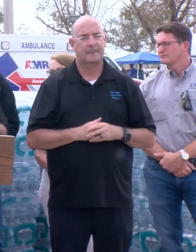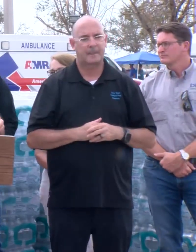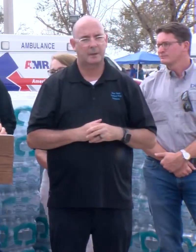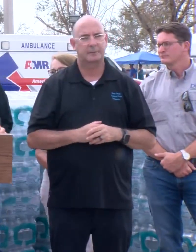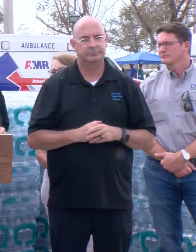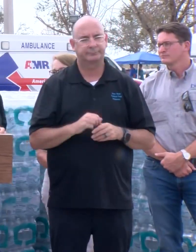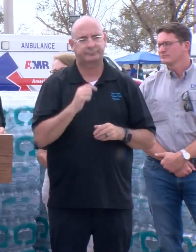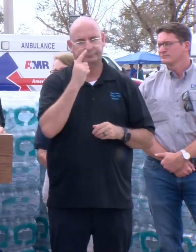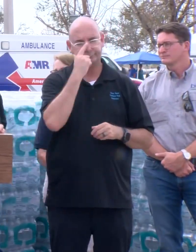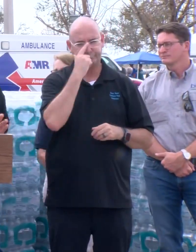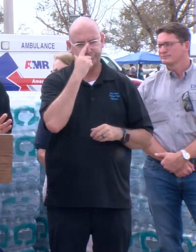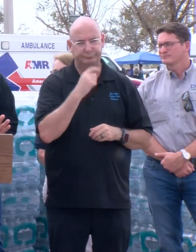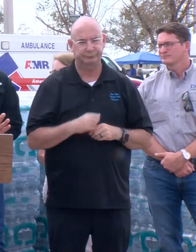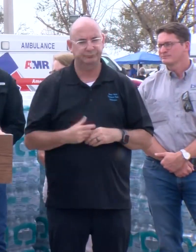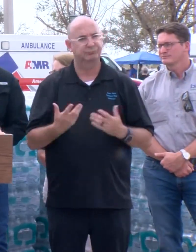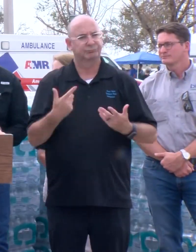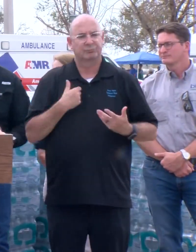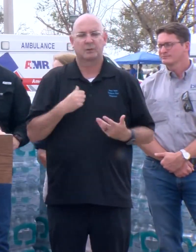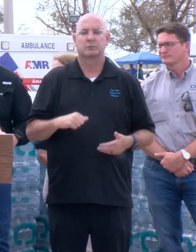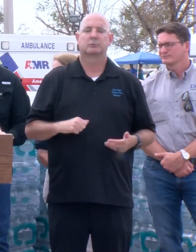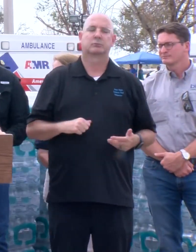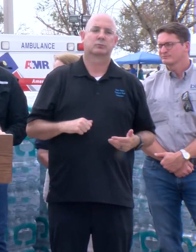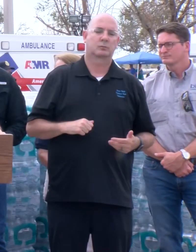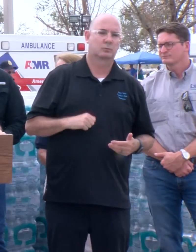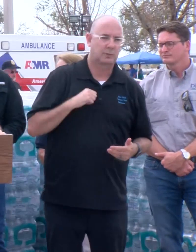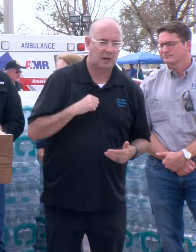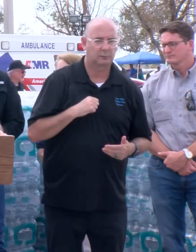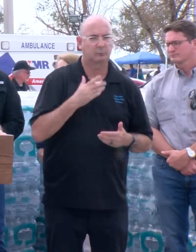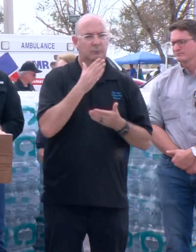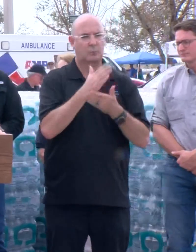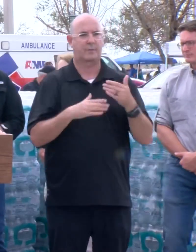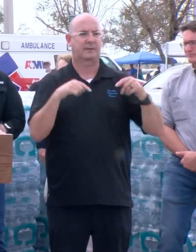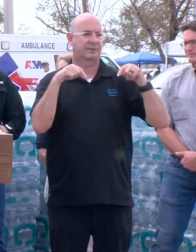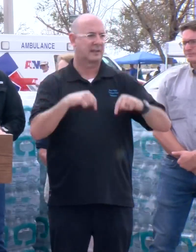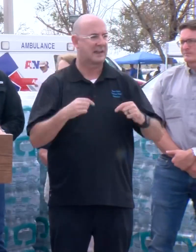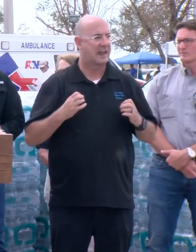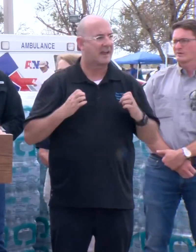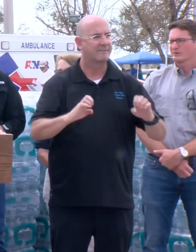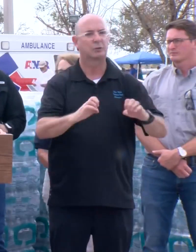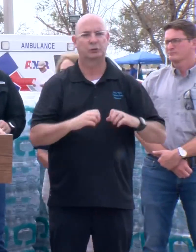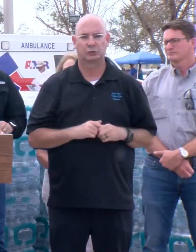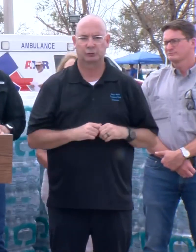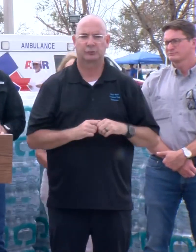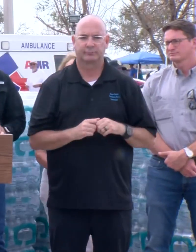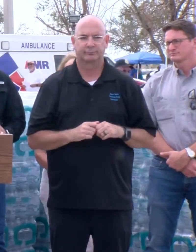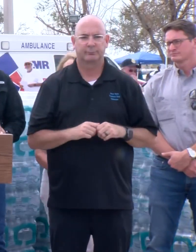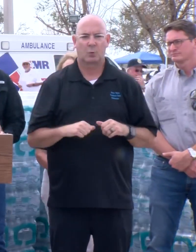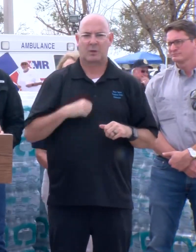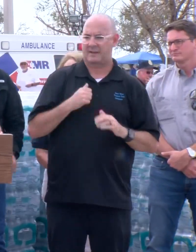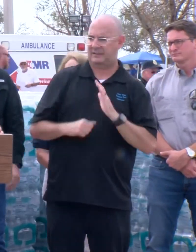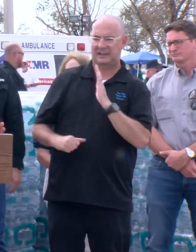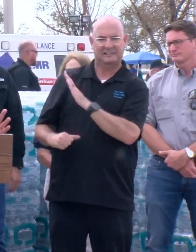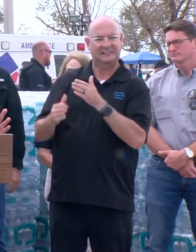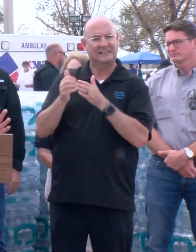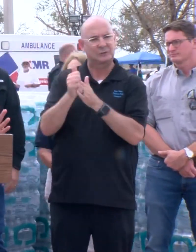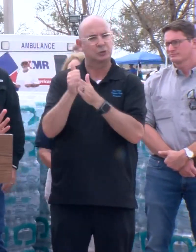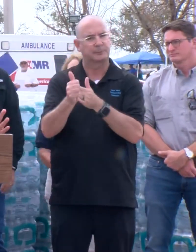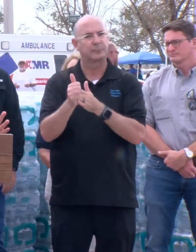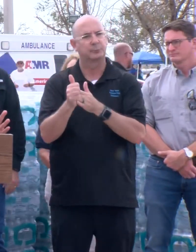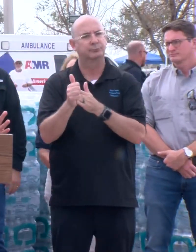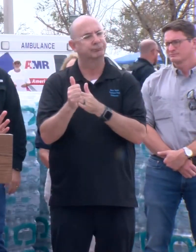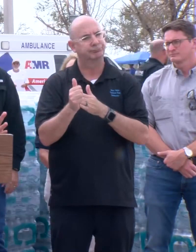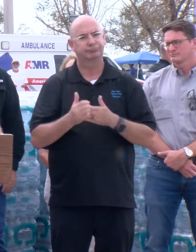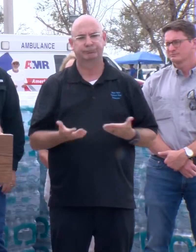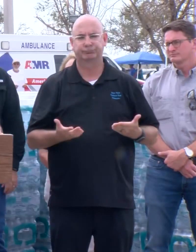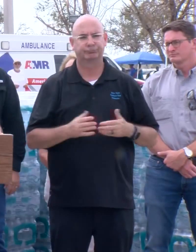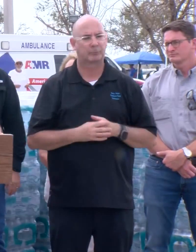I'm so proud. I'm so proud to be part of this effort. I'm so proud of his leadership. And, you know, it's